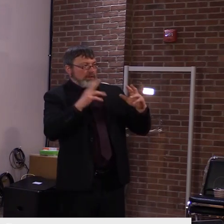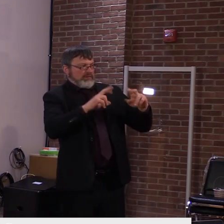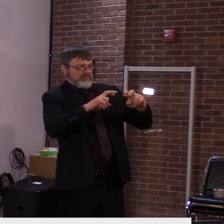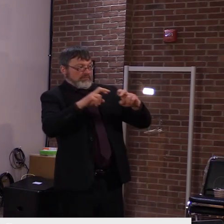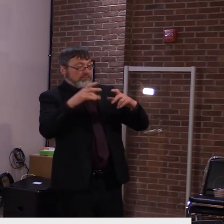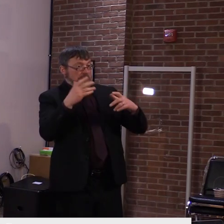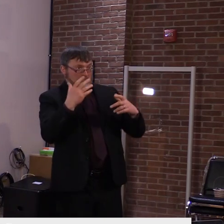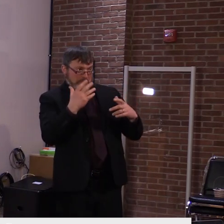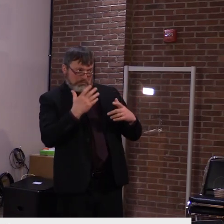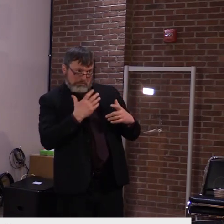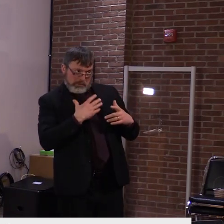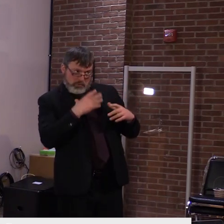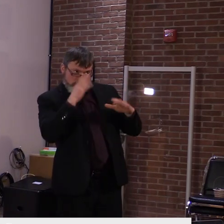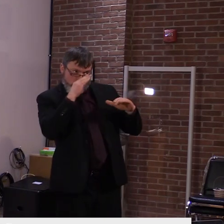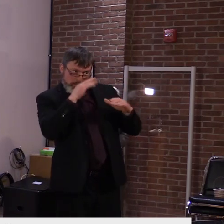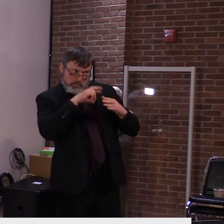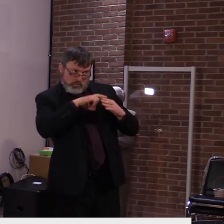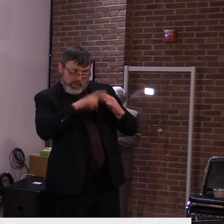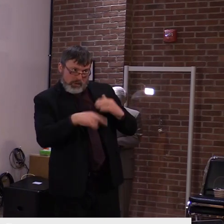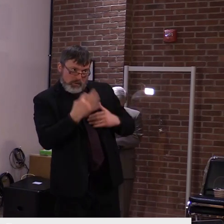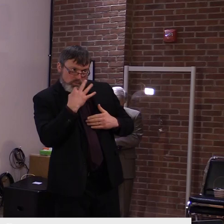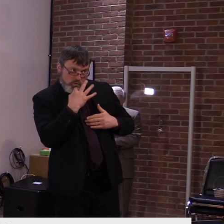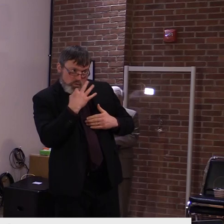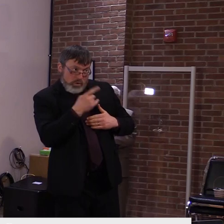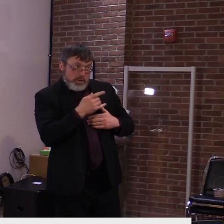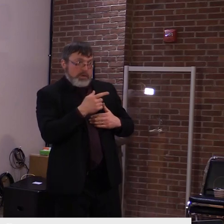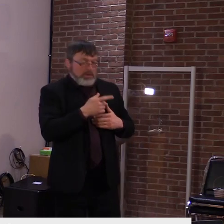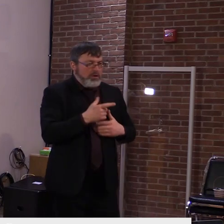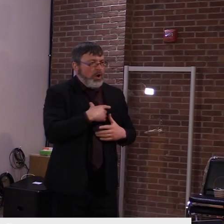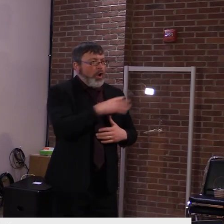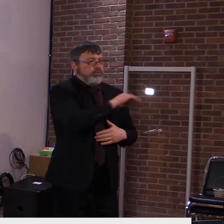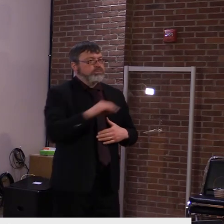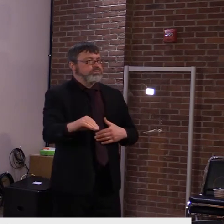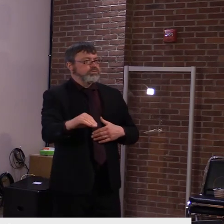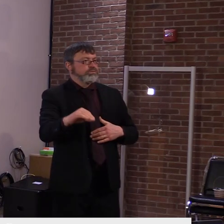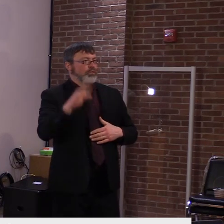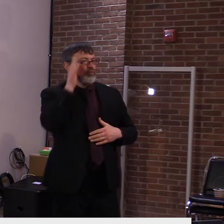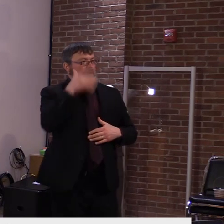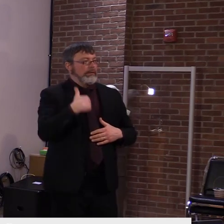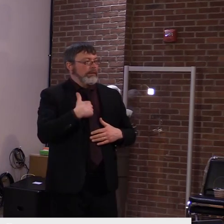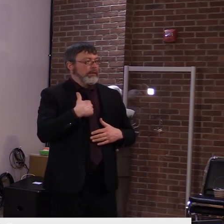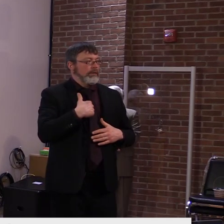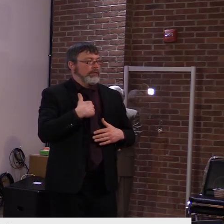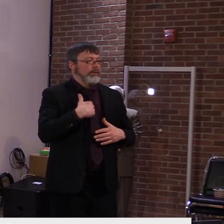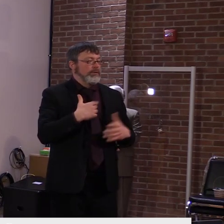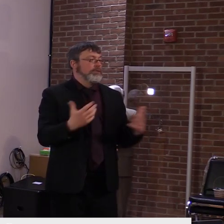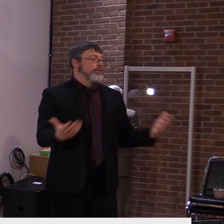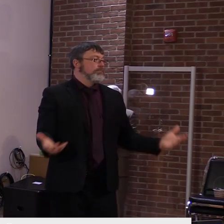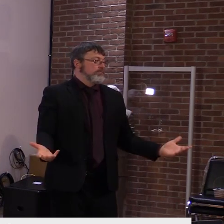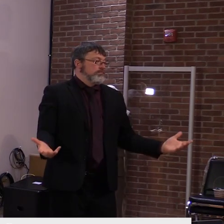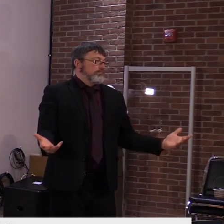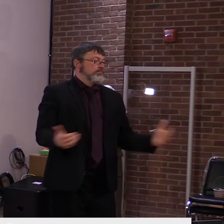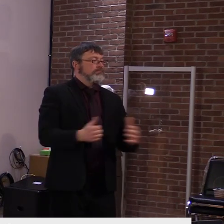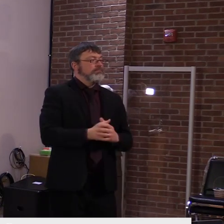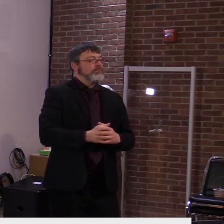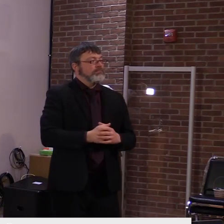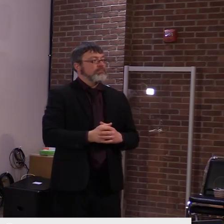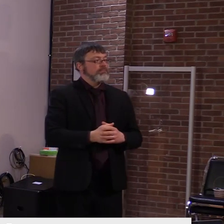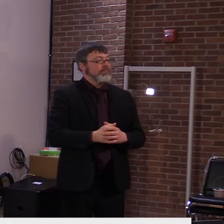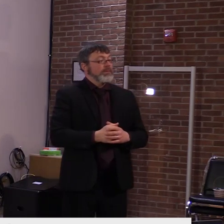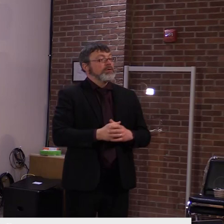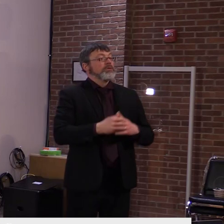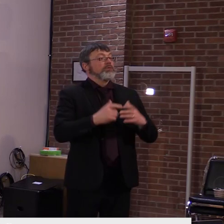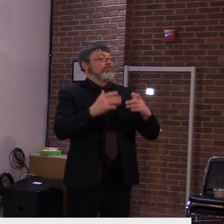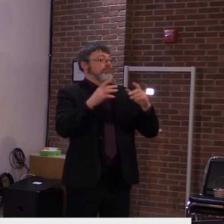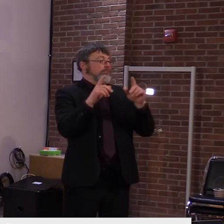population. Second thing, the reality, as you kind of pointed out, is that the very